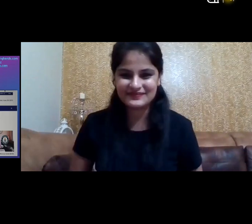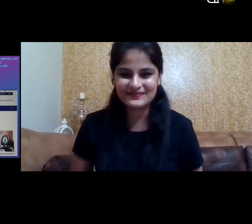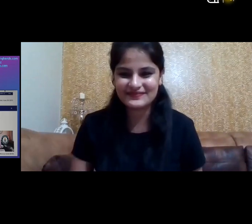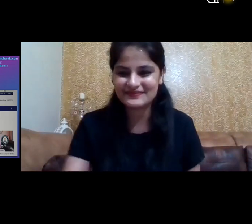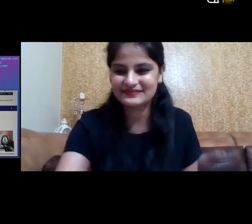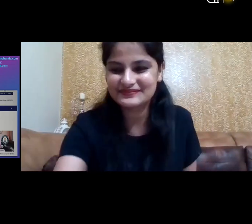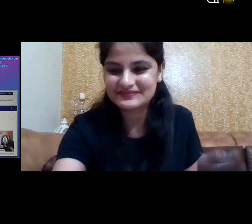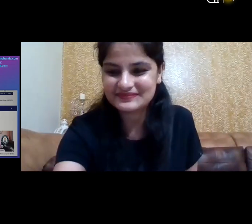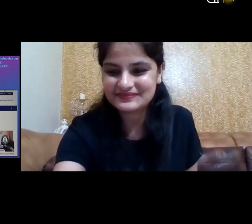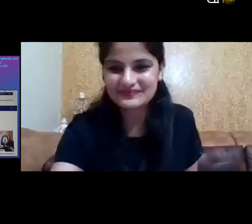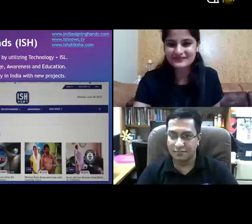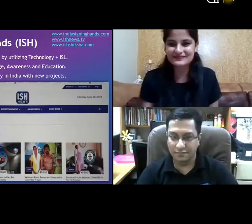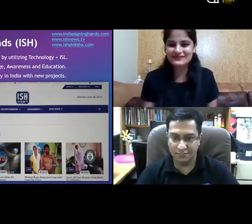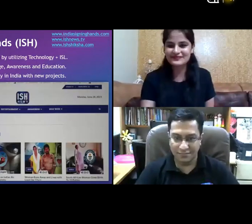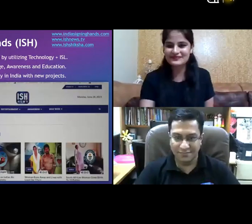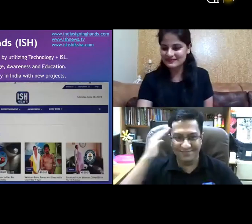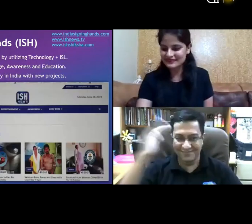Please welcome Mr. Akil.